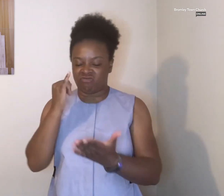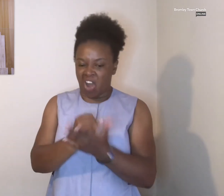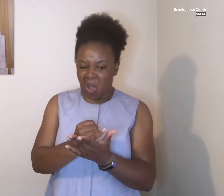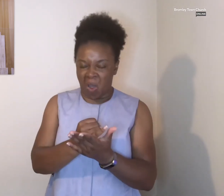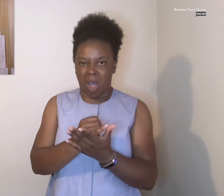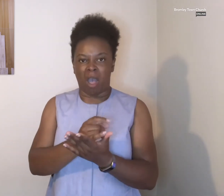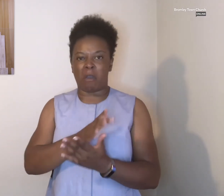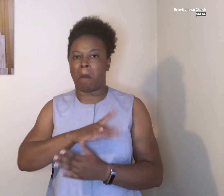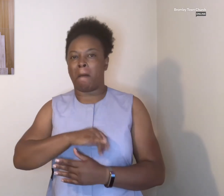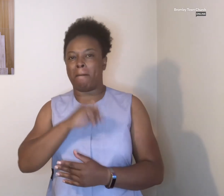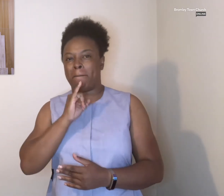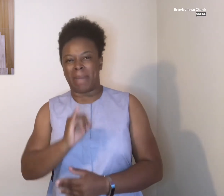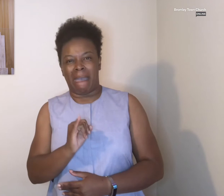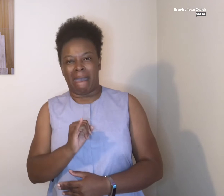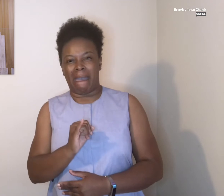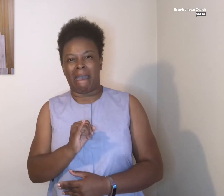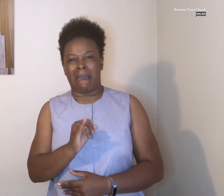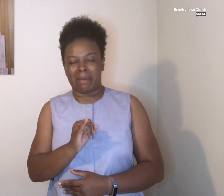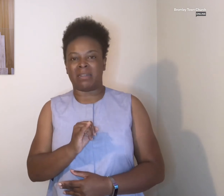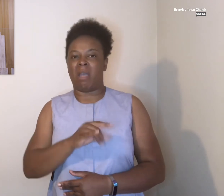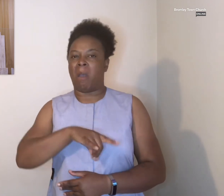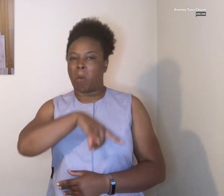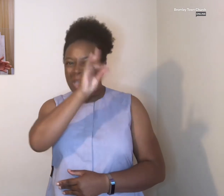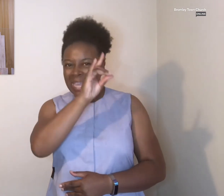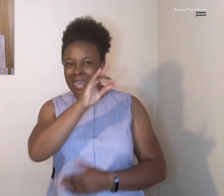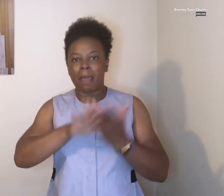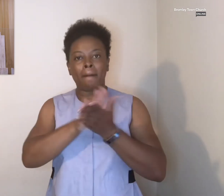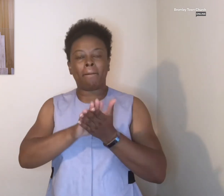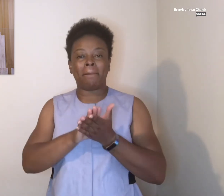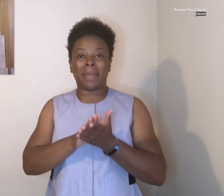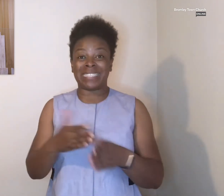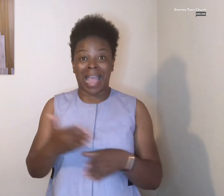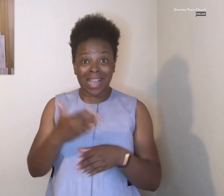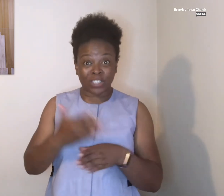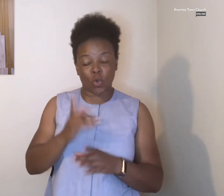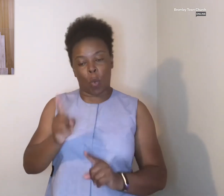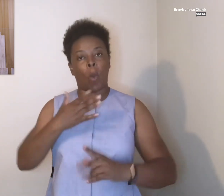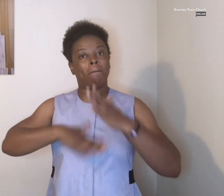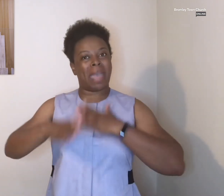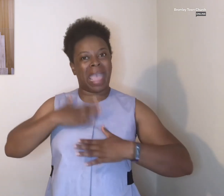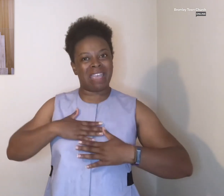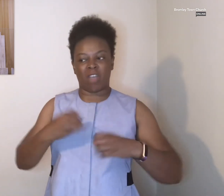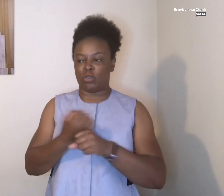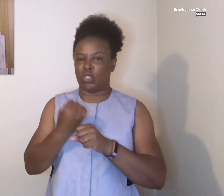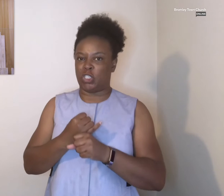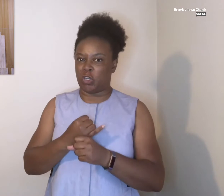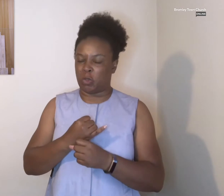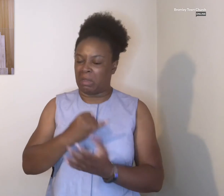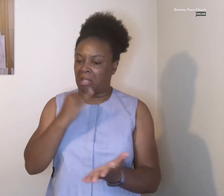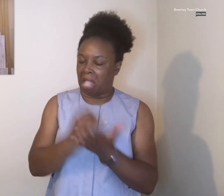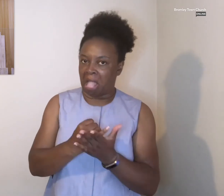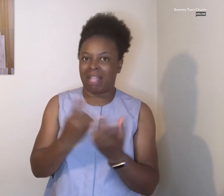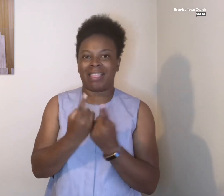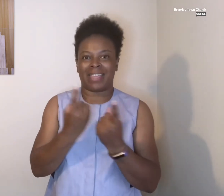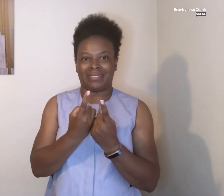or wicked. That's when an action or a behavior is doing those things. Now, as Christians, we probably understand, as I've already